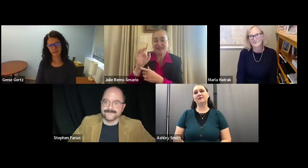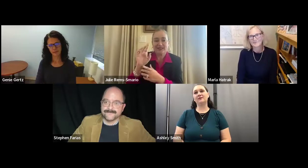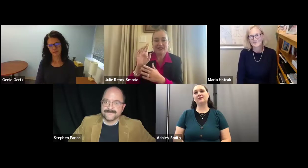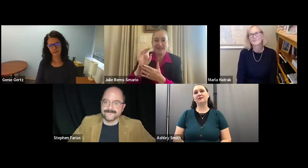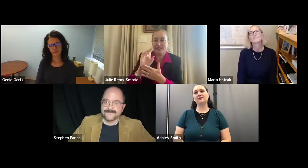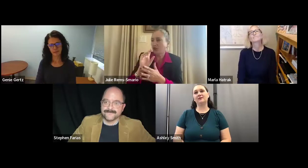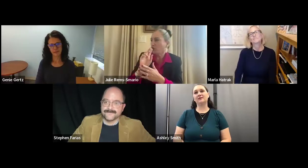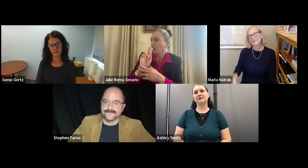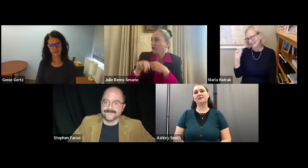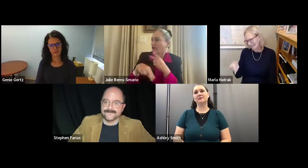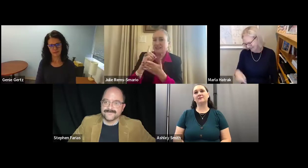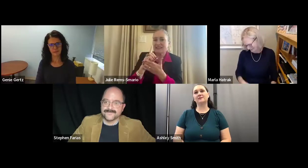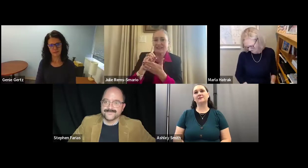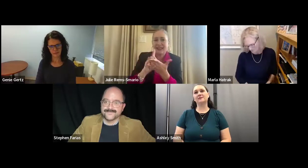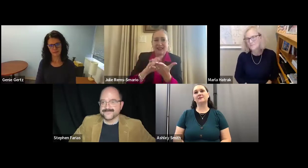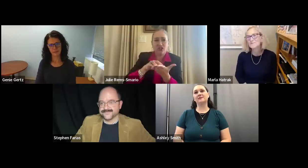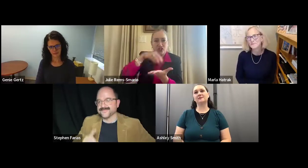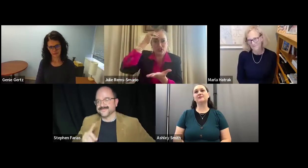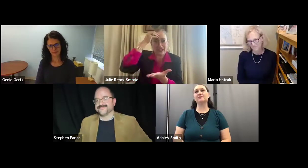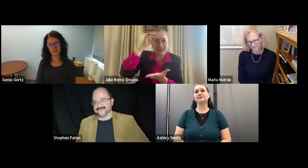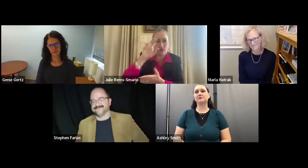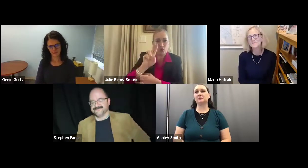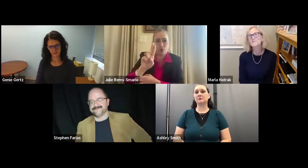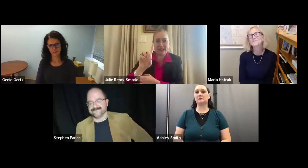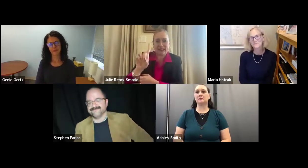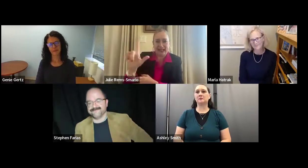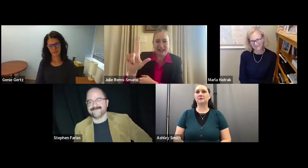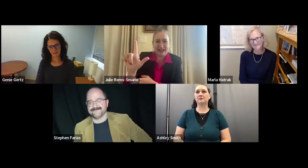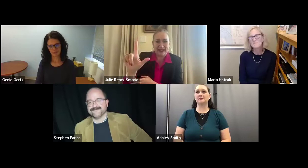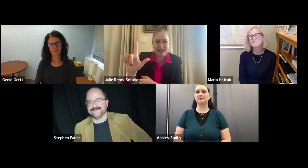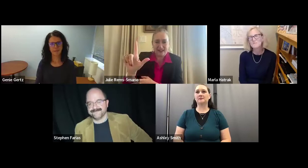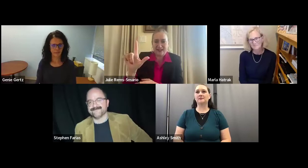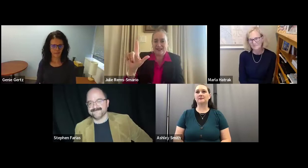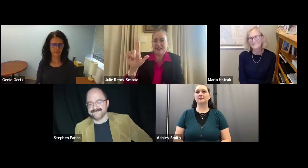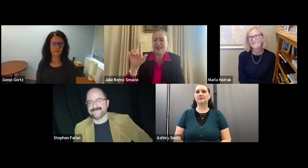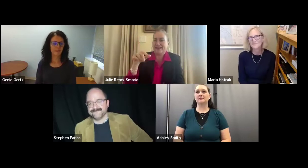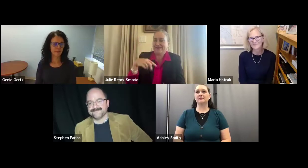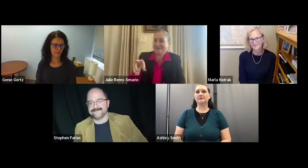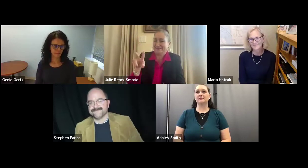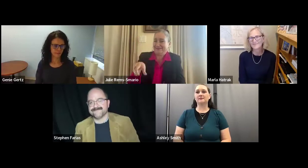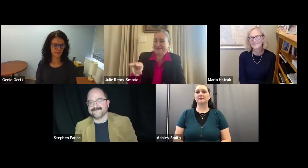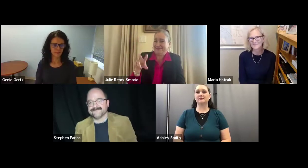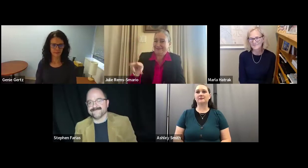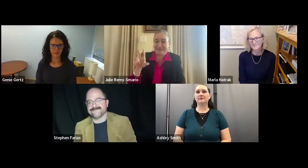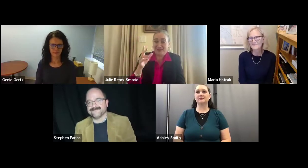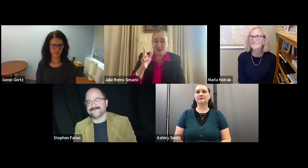related to universal design and the universal design for learning, which is an